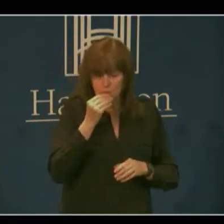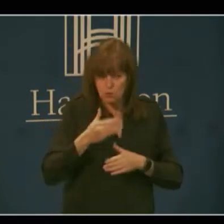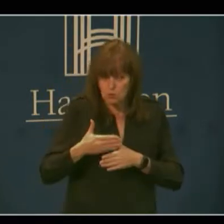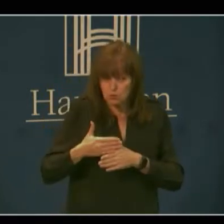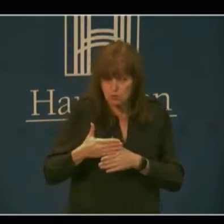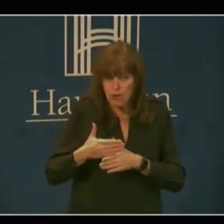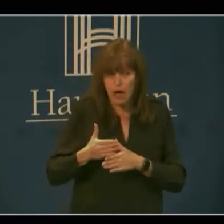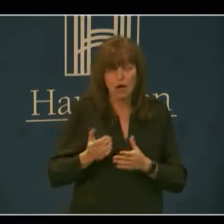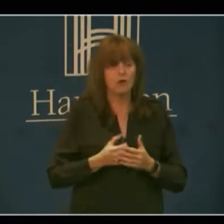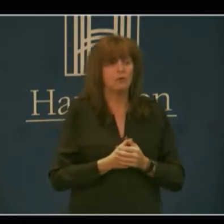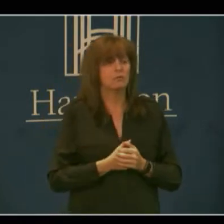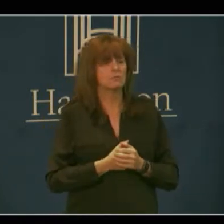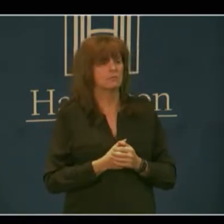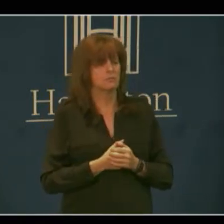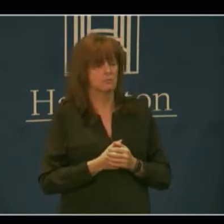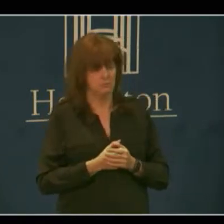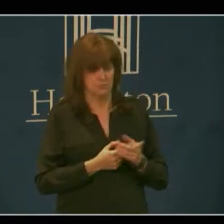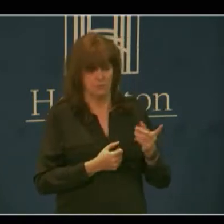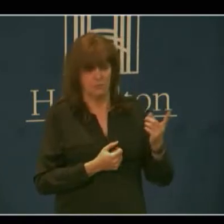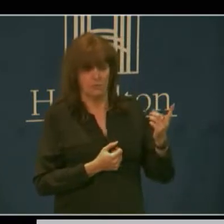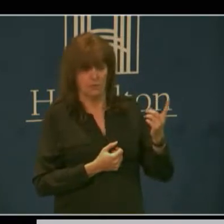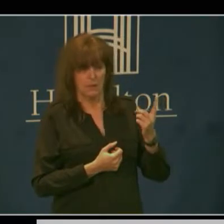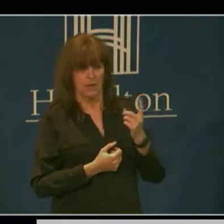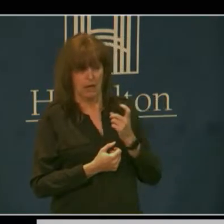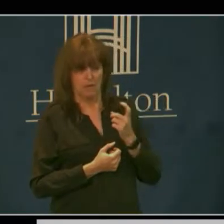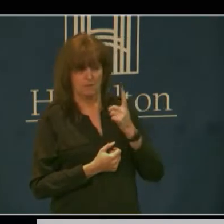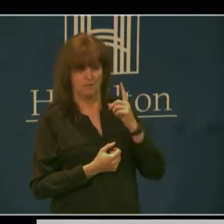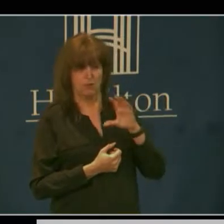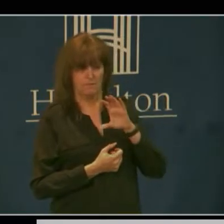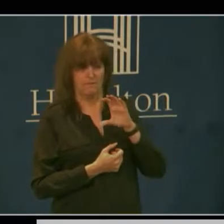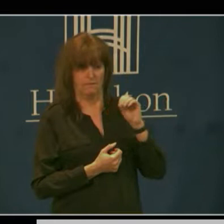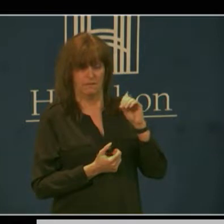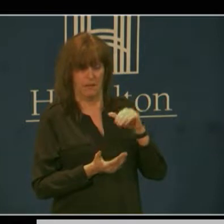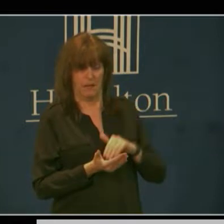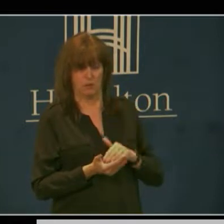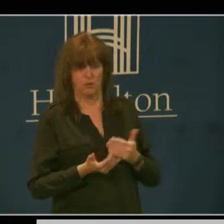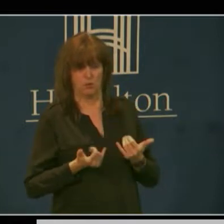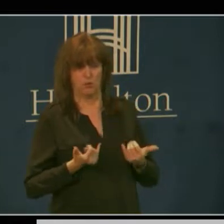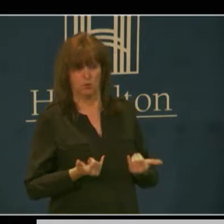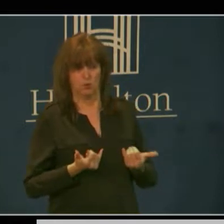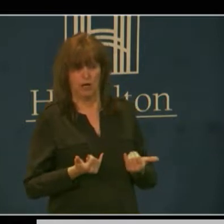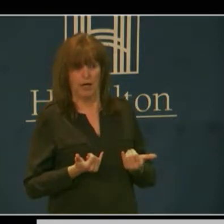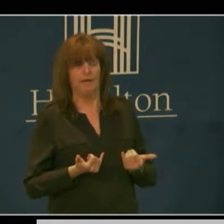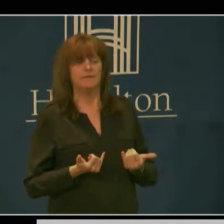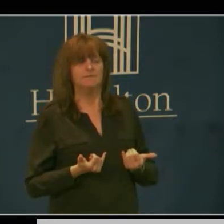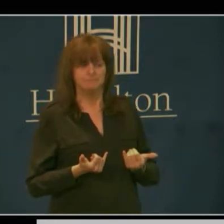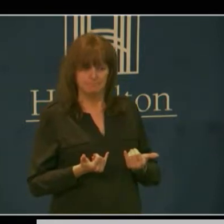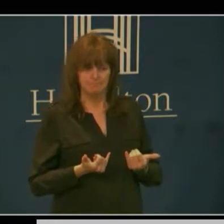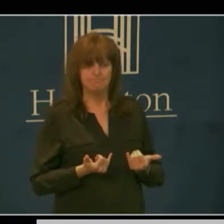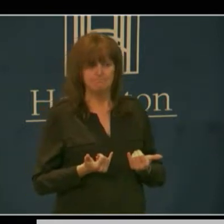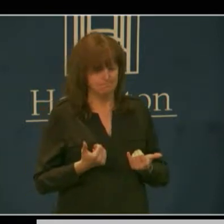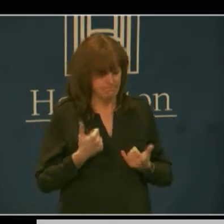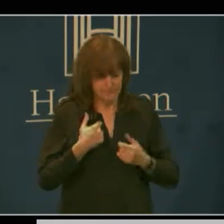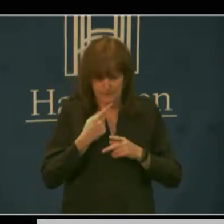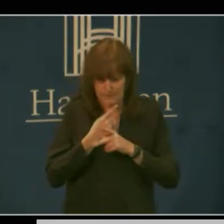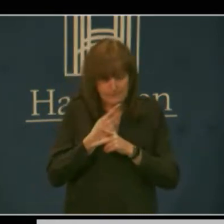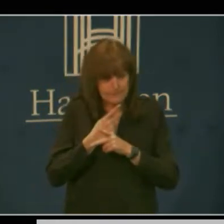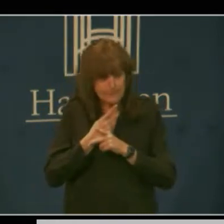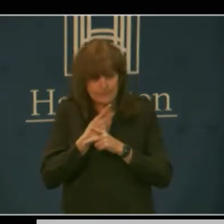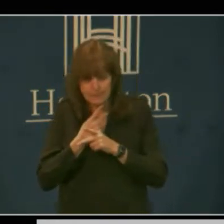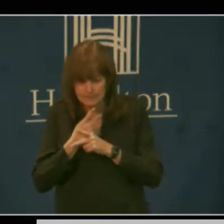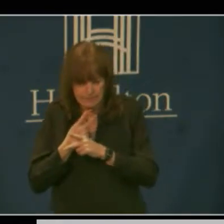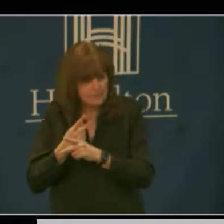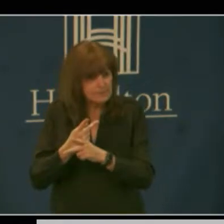Share for $50,000 to help them meet some of those needs. And we quickly were able to work with our own resources and the Hamilton